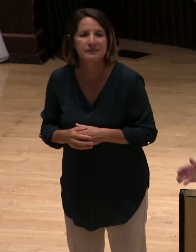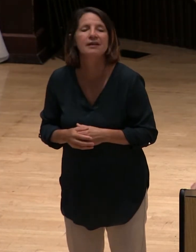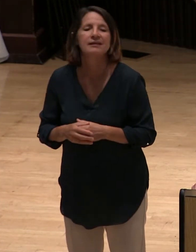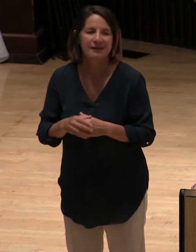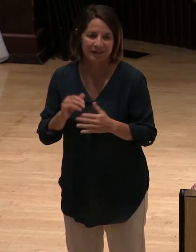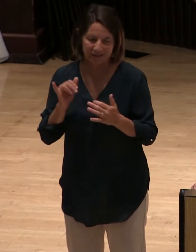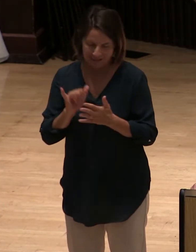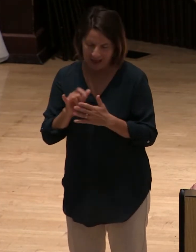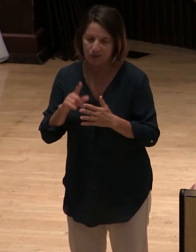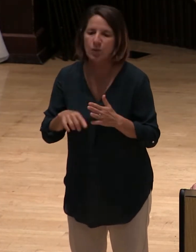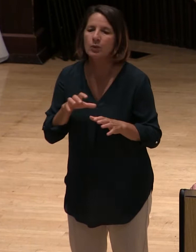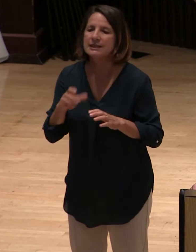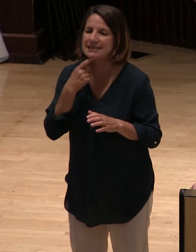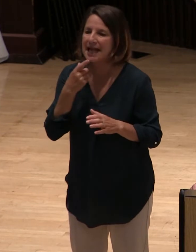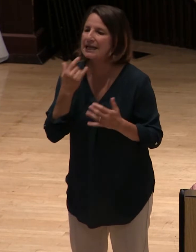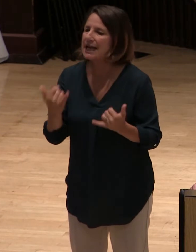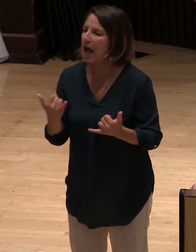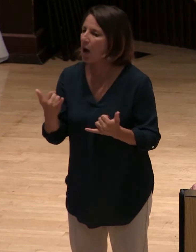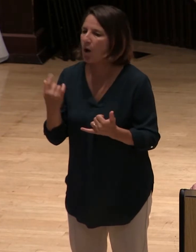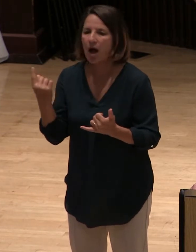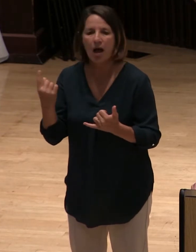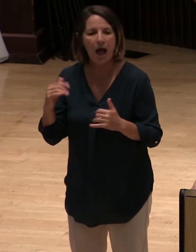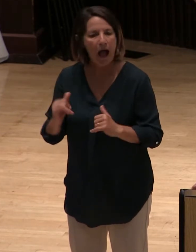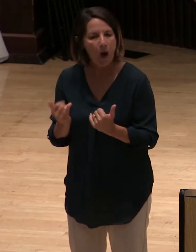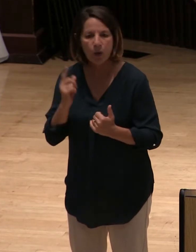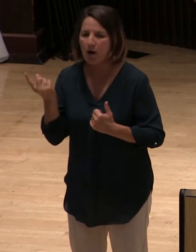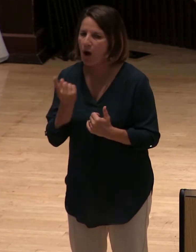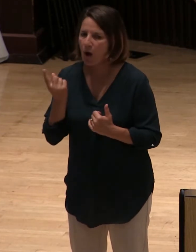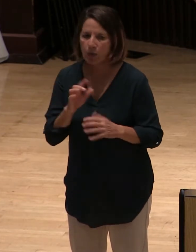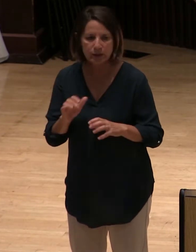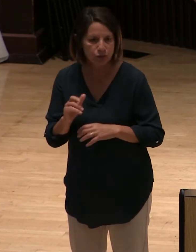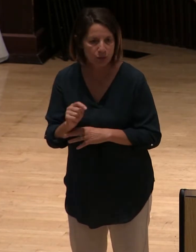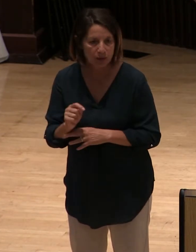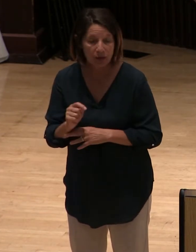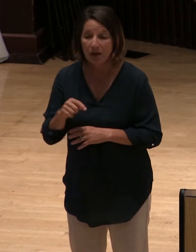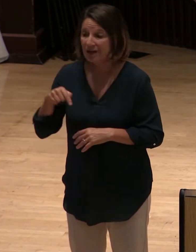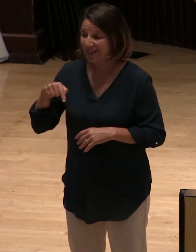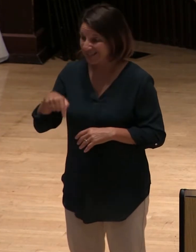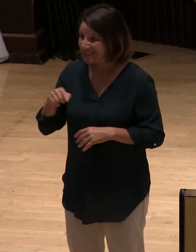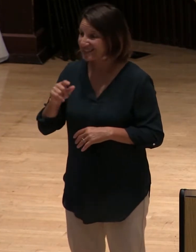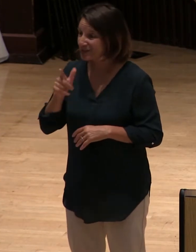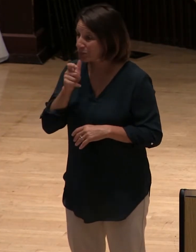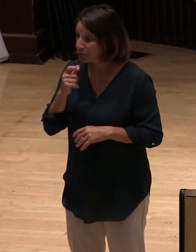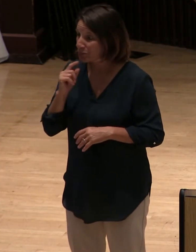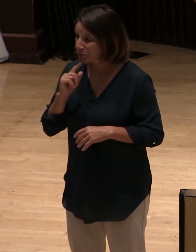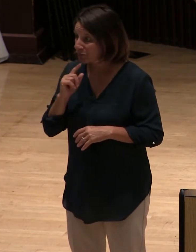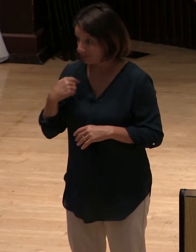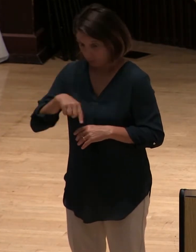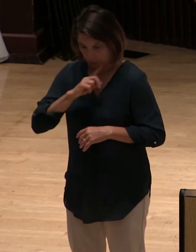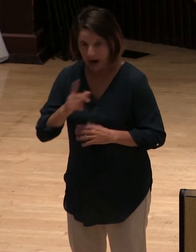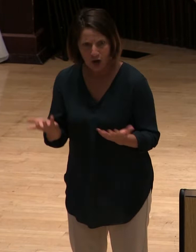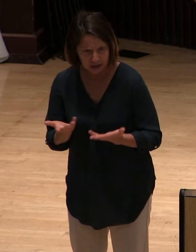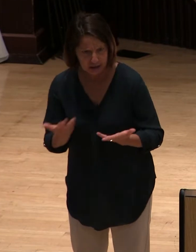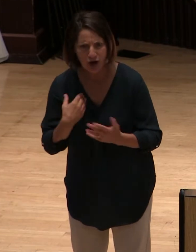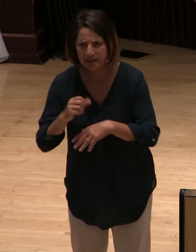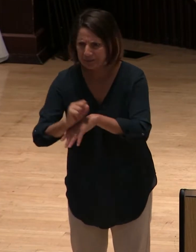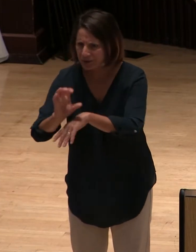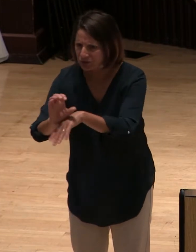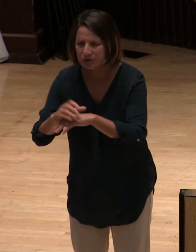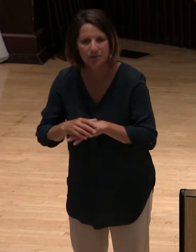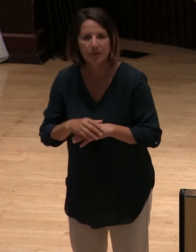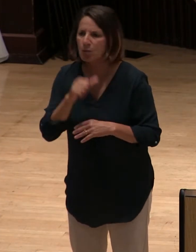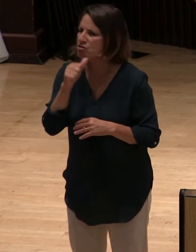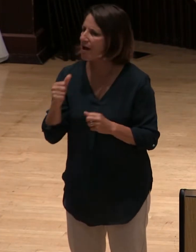that's what we say now. This is how we always do it. This is who we are here at Spiritus. We're not afraid to try